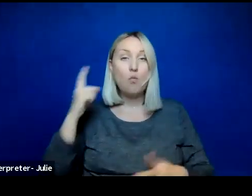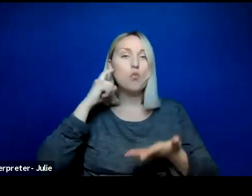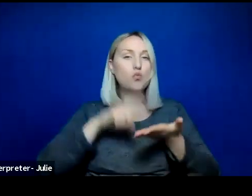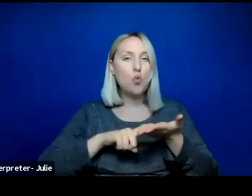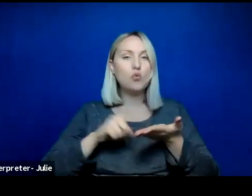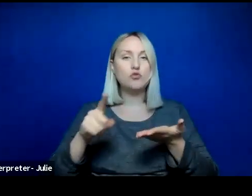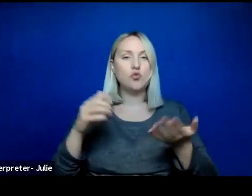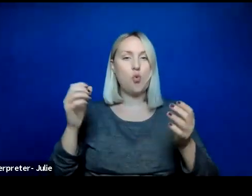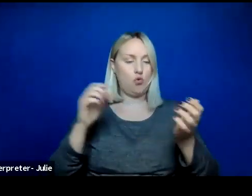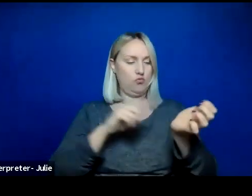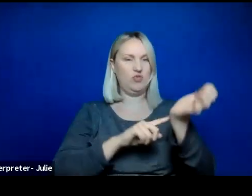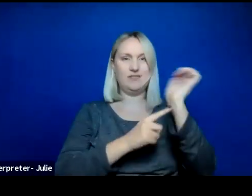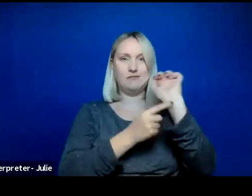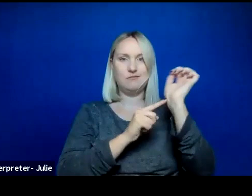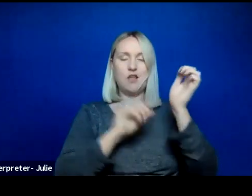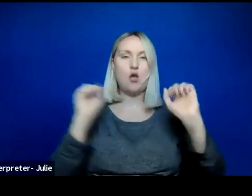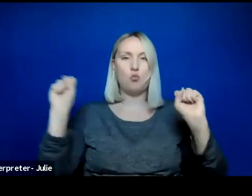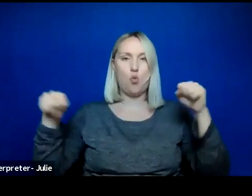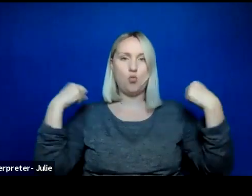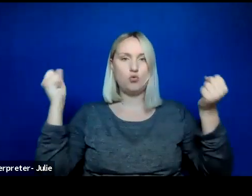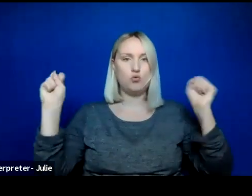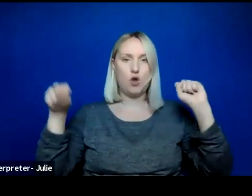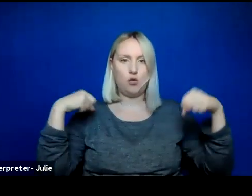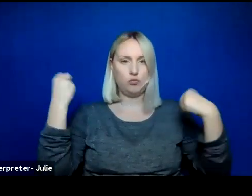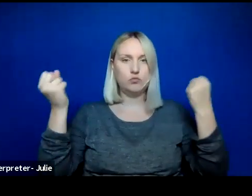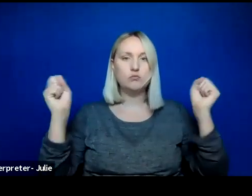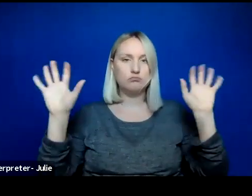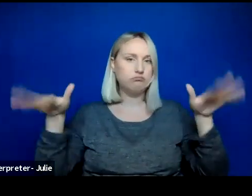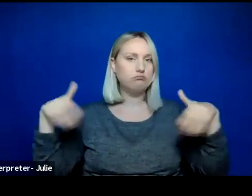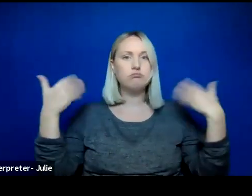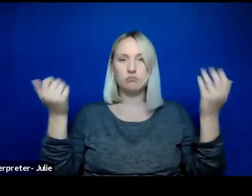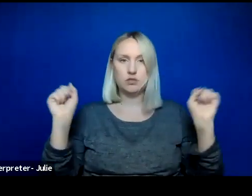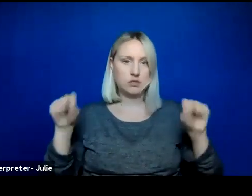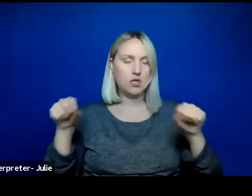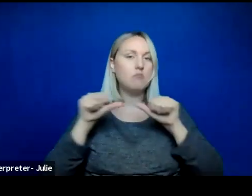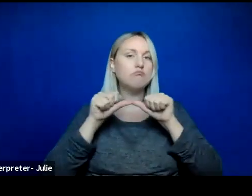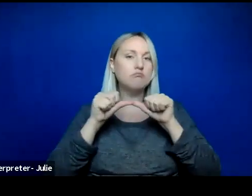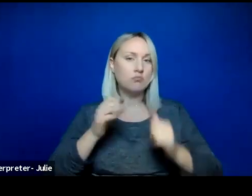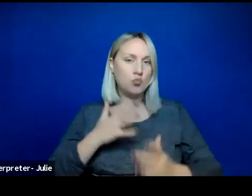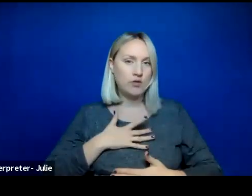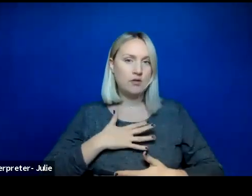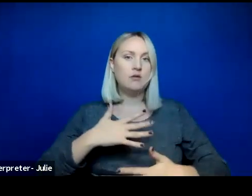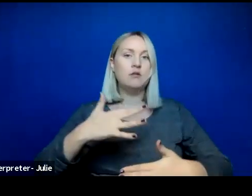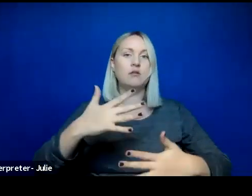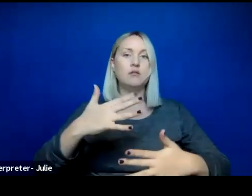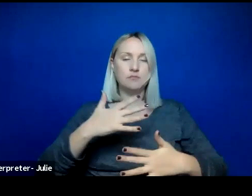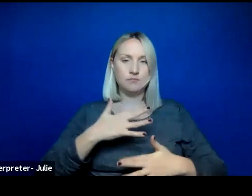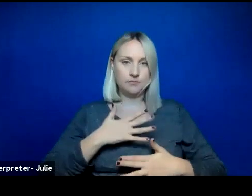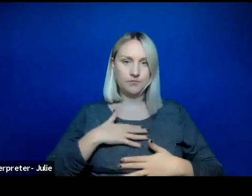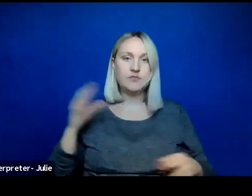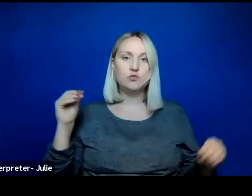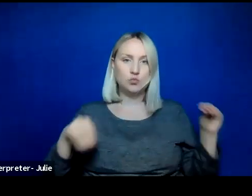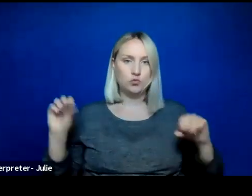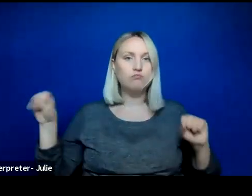your wrists and roll the wrists around wherever they may be. Keep breathing in as you move your